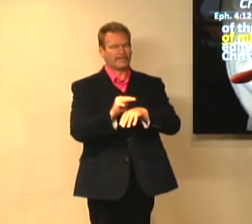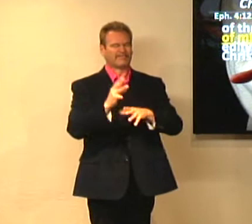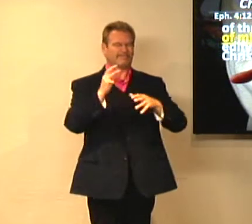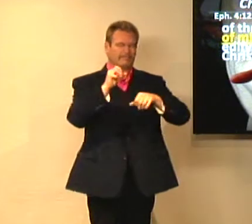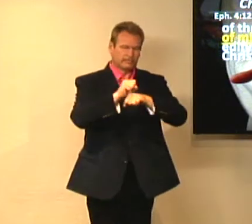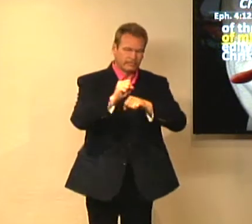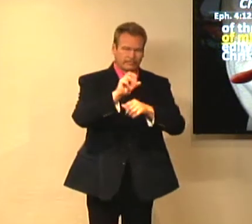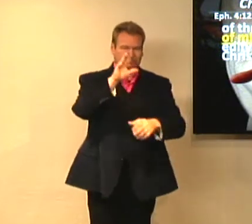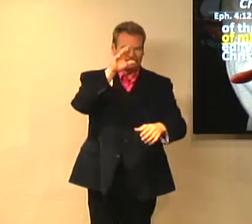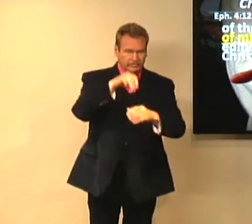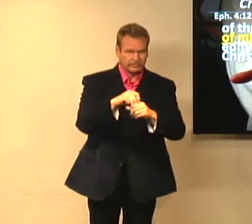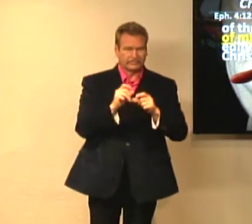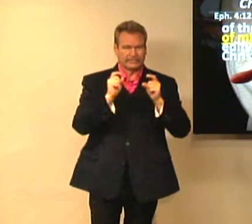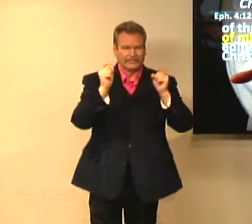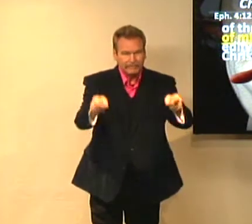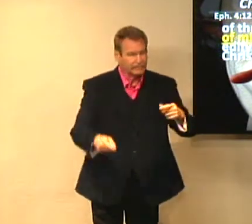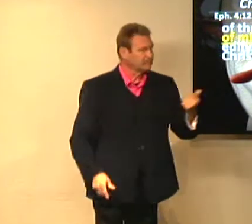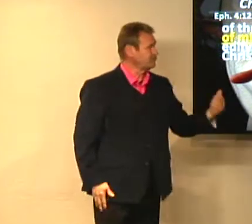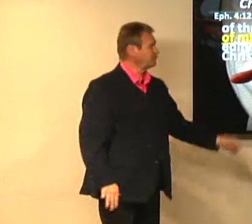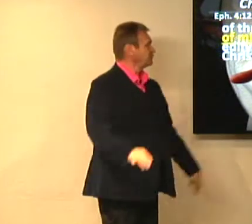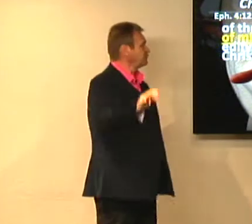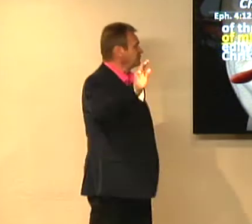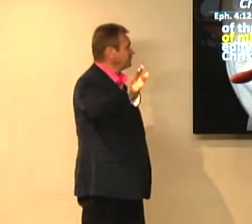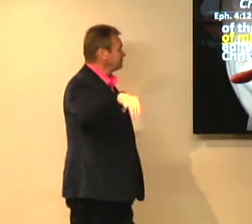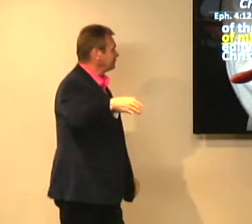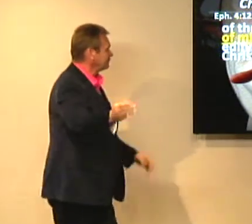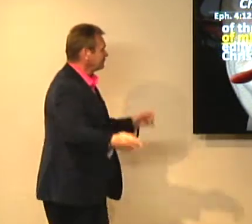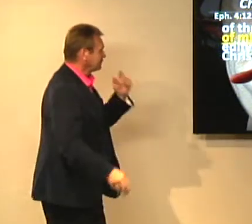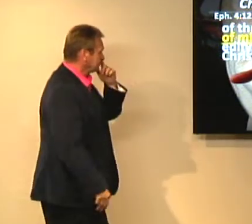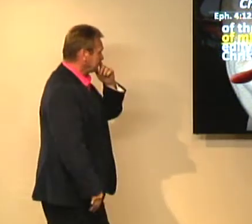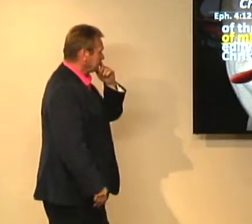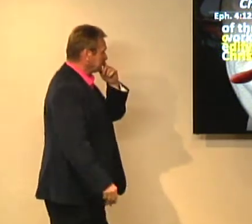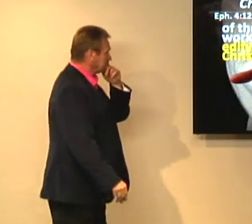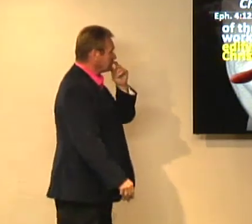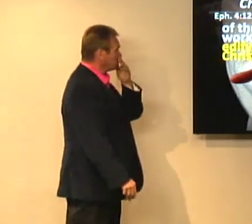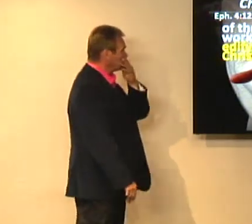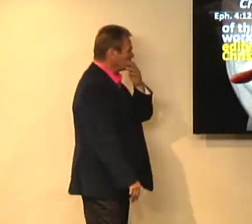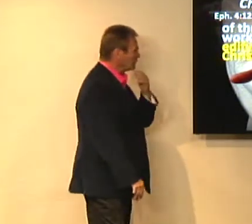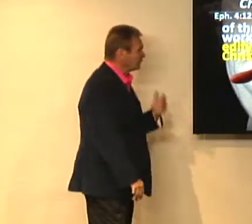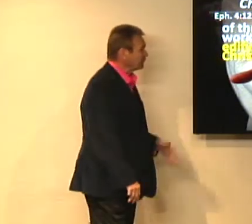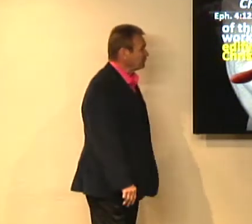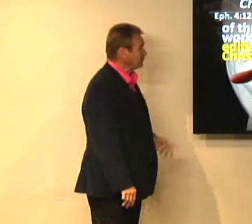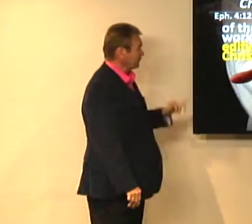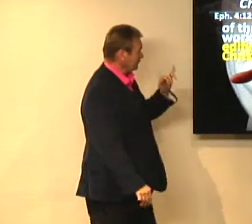service, ministry, all the work that's involved, all the work that's involved in all of these gifts that God gives us.